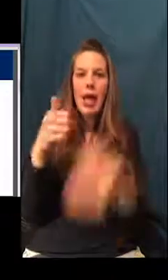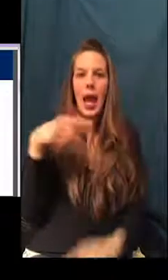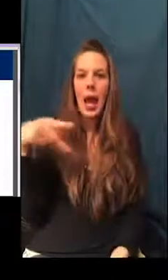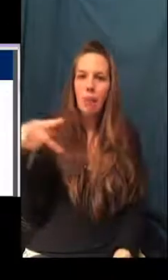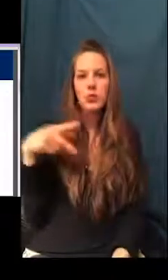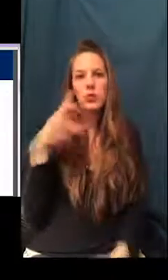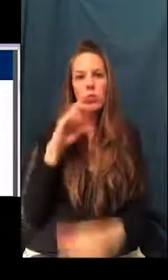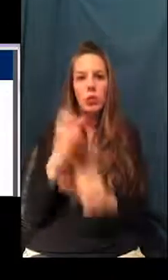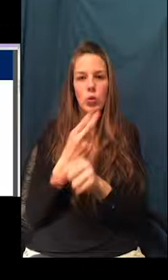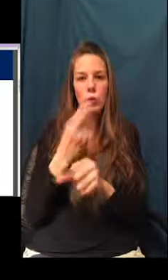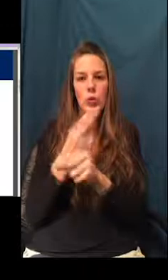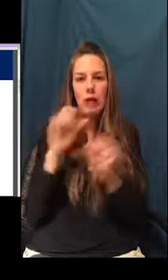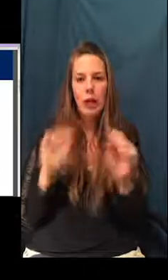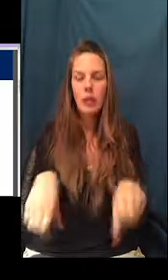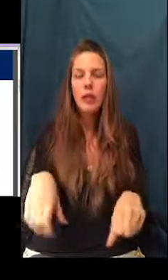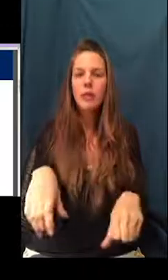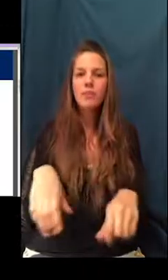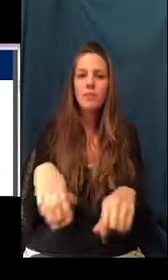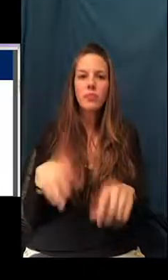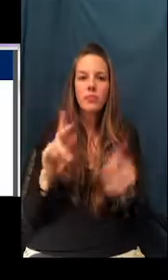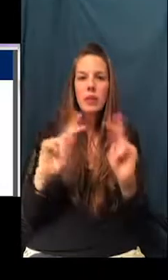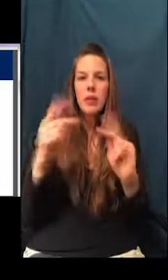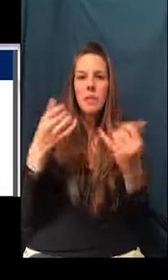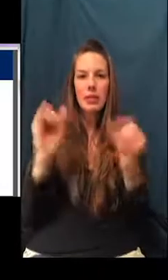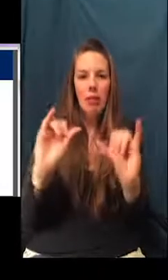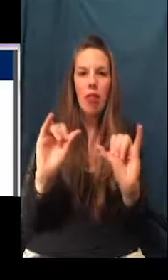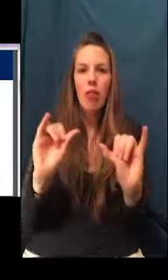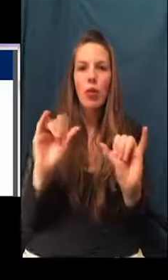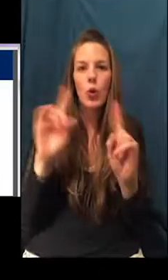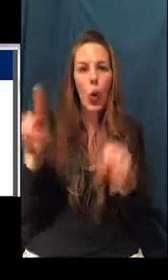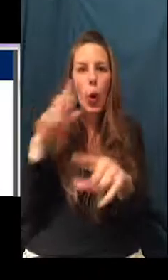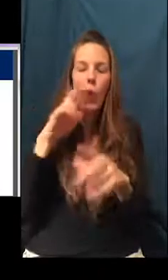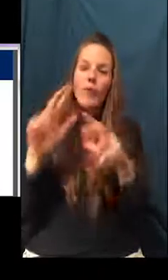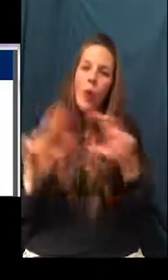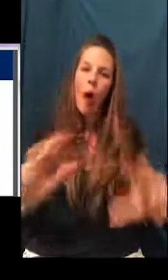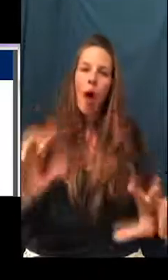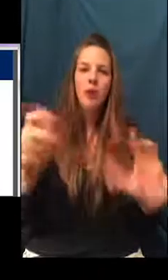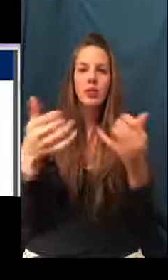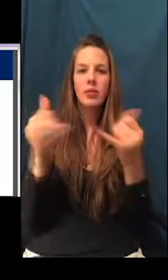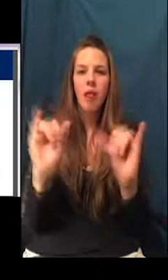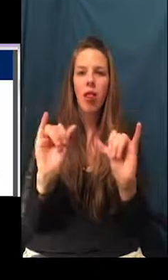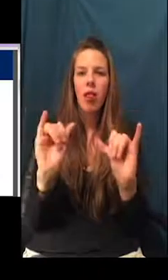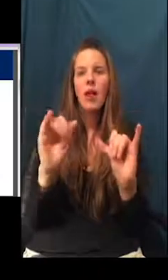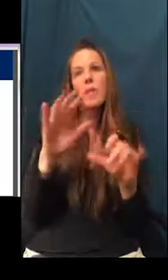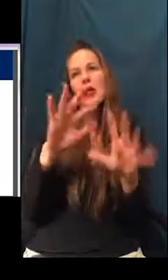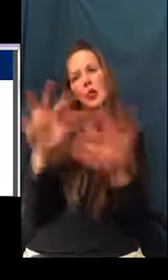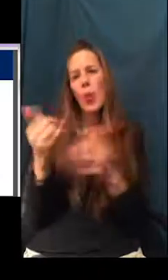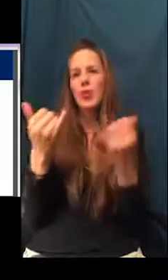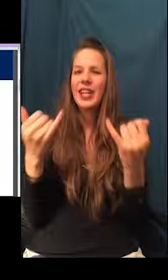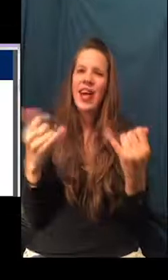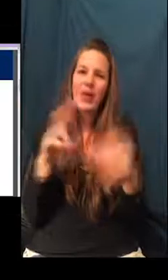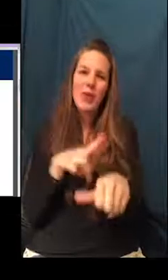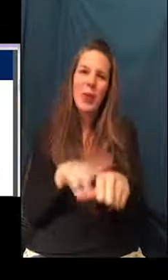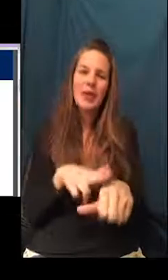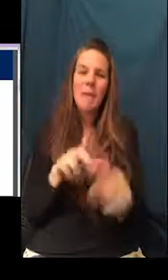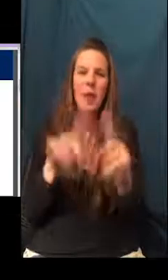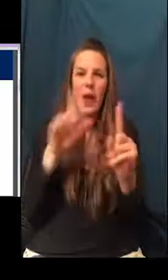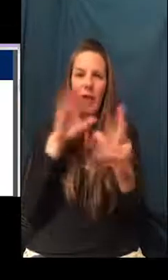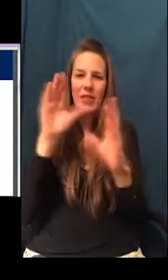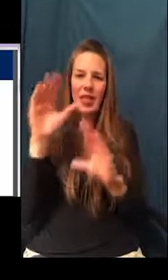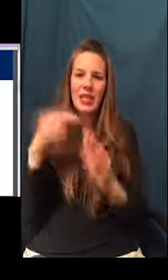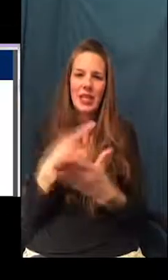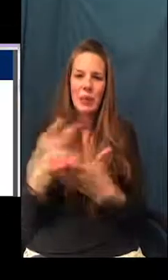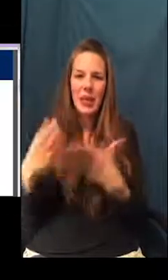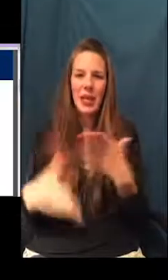utilize. There's, people can still go for walks. Of course, there's snow on the ground today, but hopefully